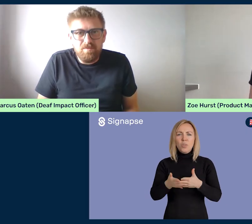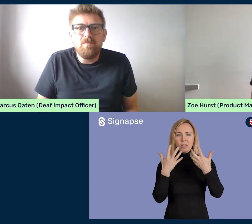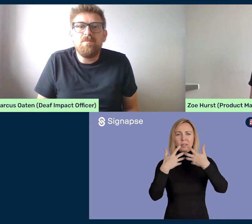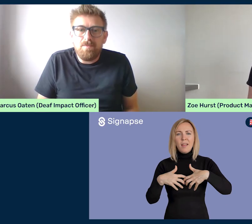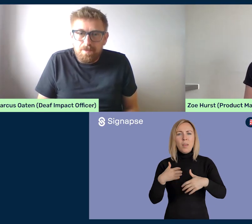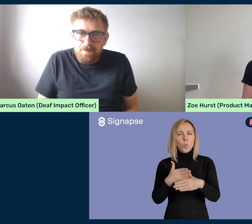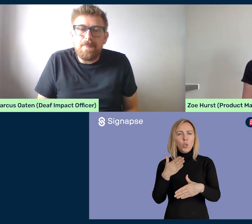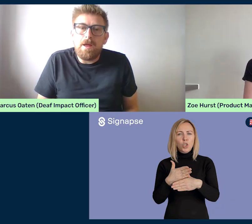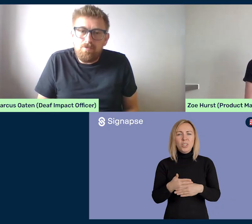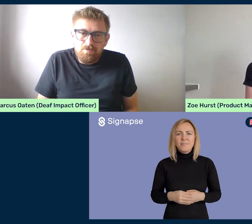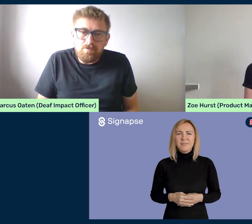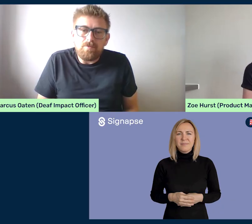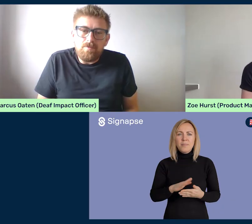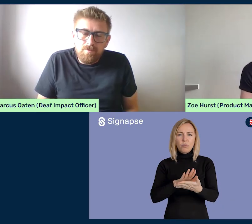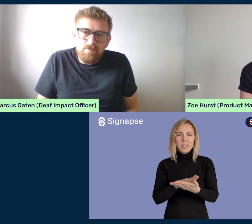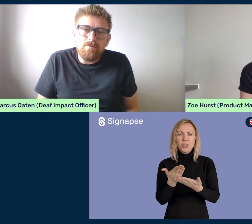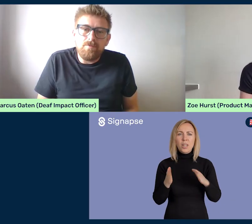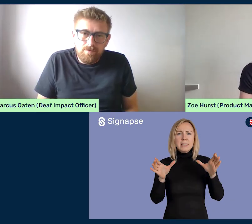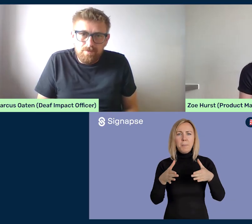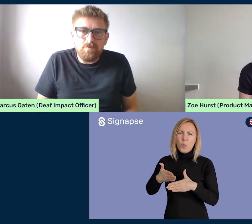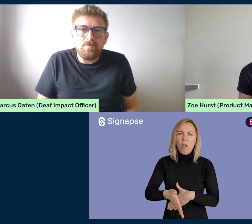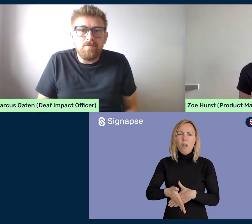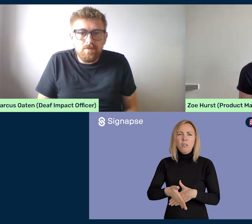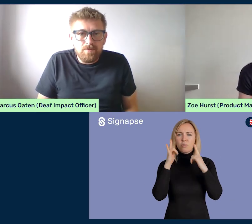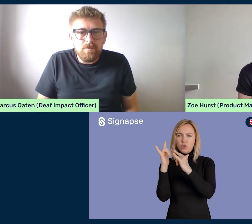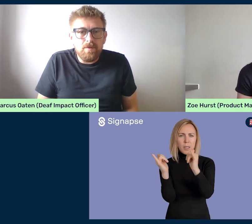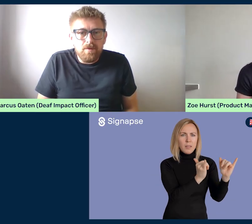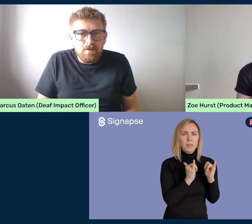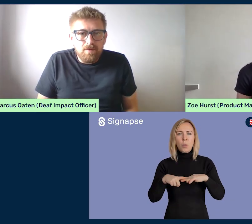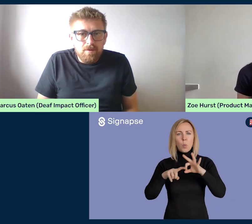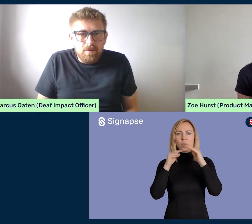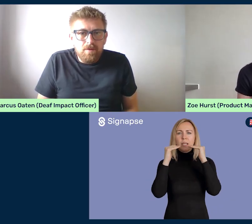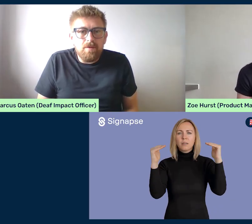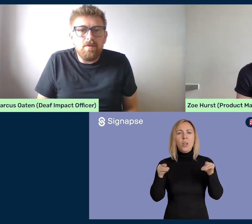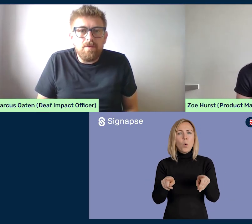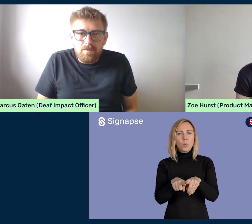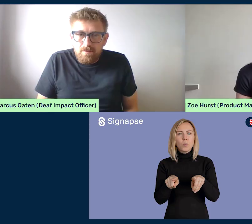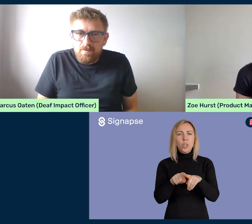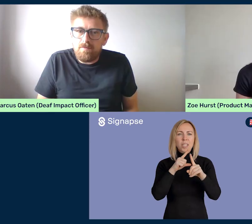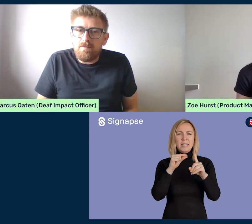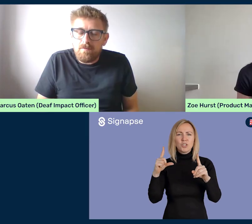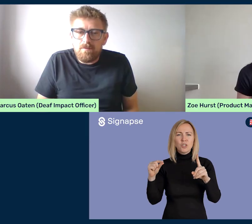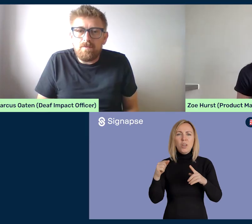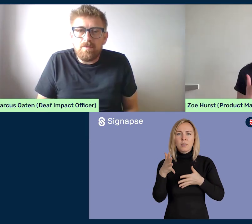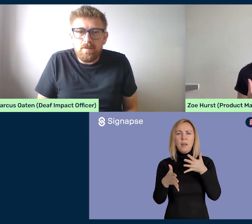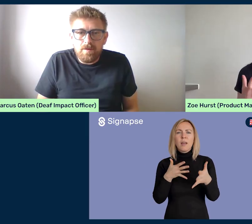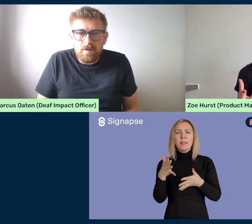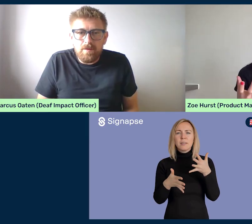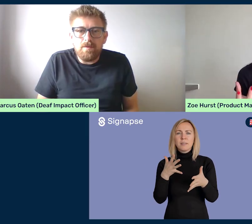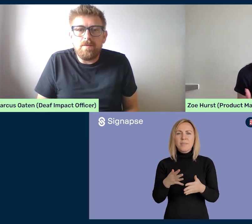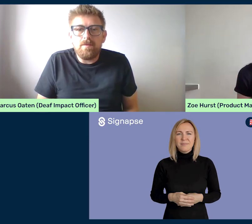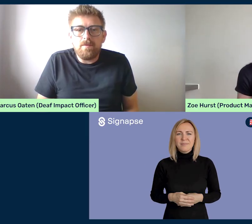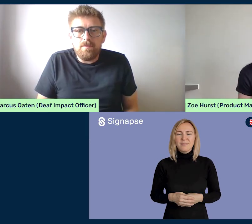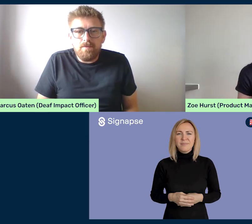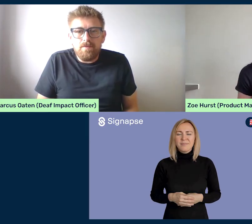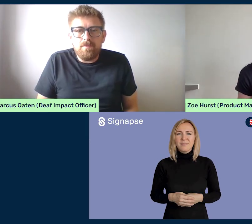think this is, and it's the translation team as well that have gone through and checked on QC'd all this new digital